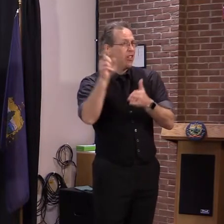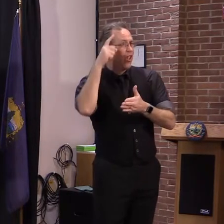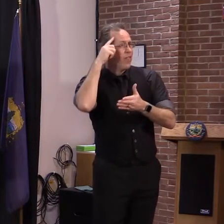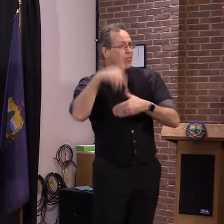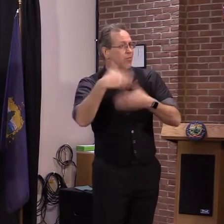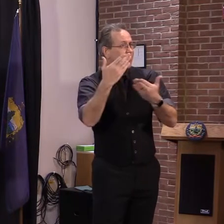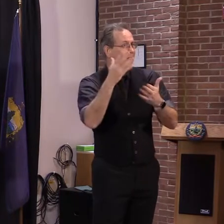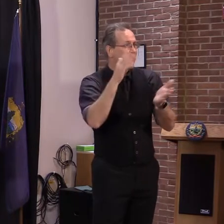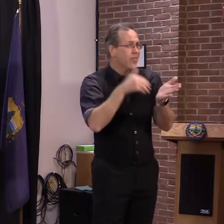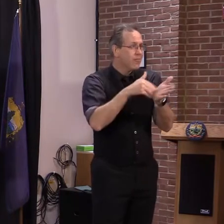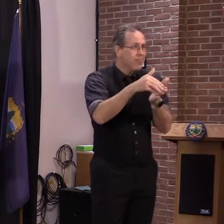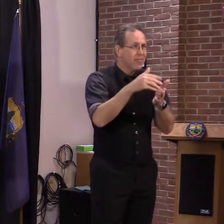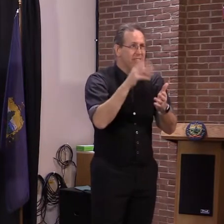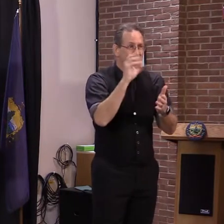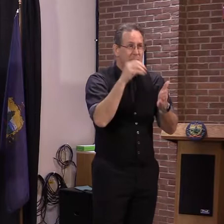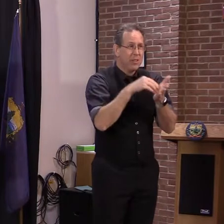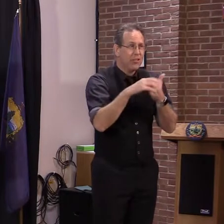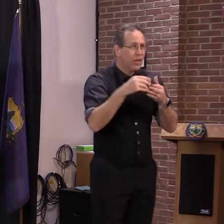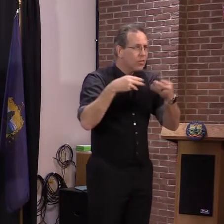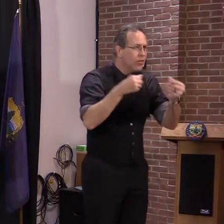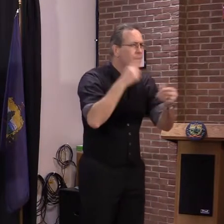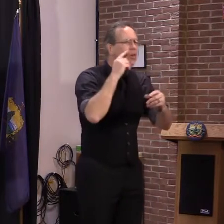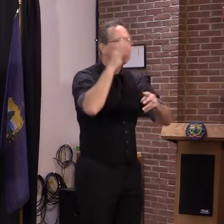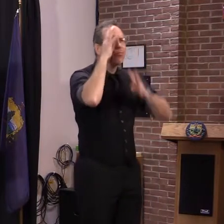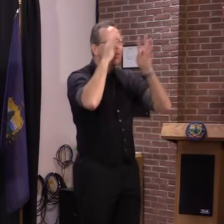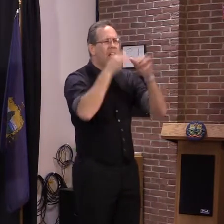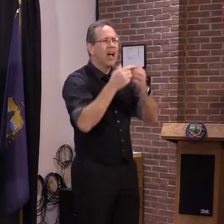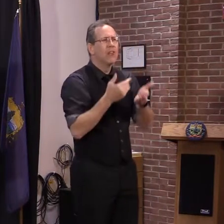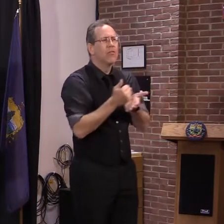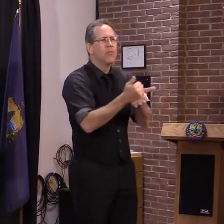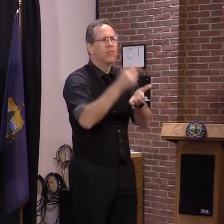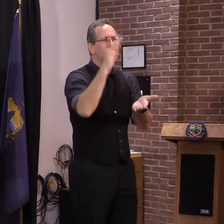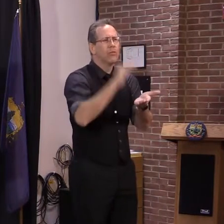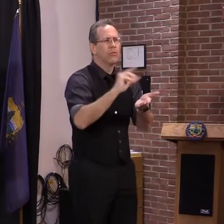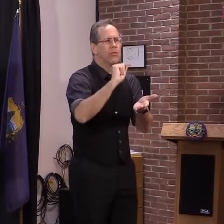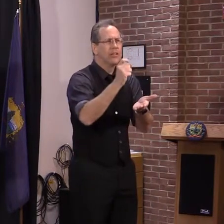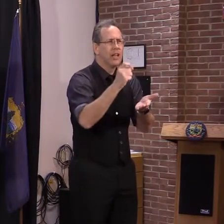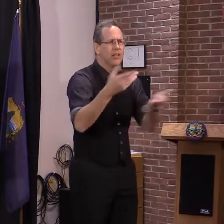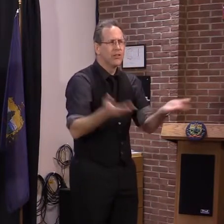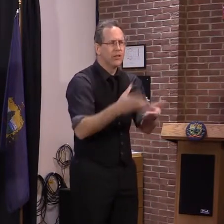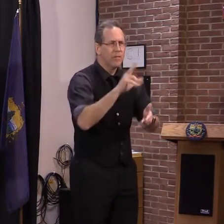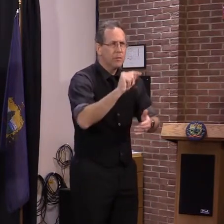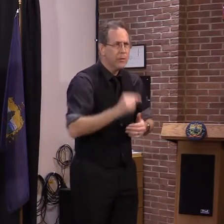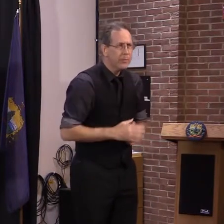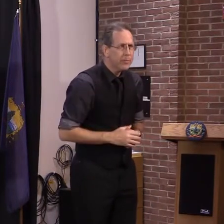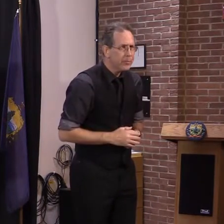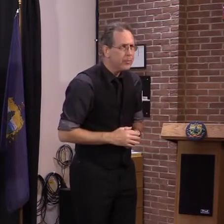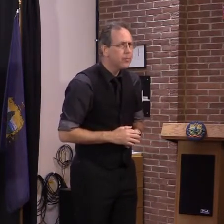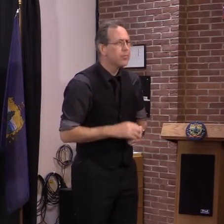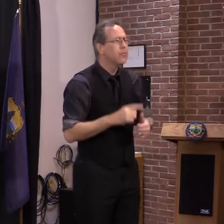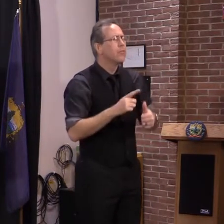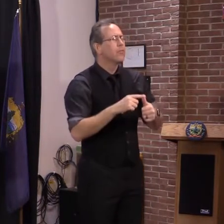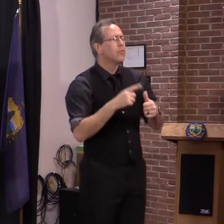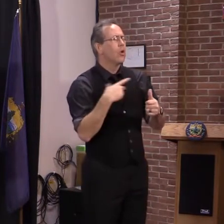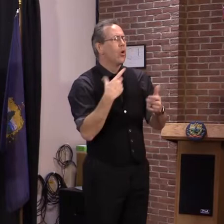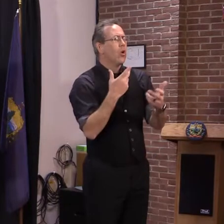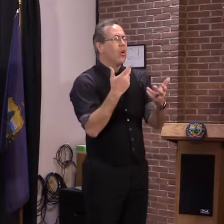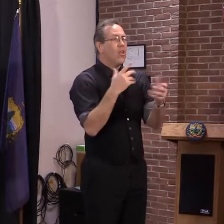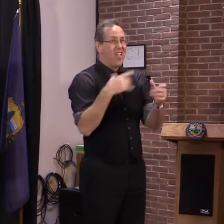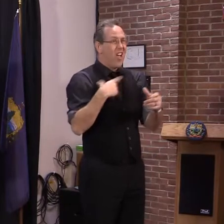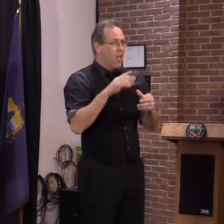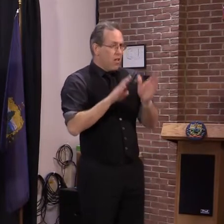progressive tax relief package that the governor has proposed. This package would expand proven programs and create